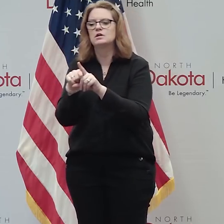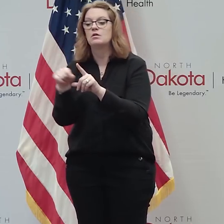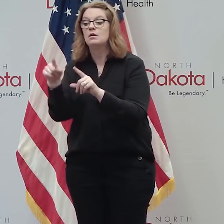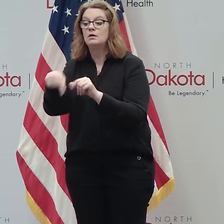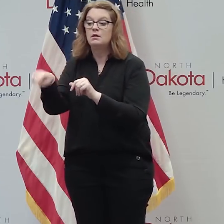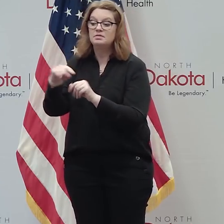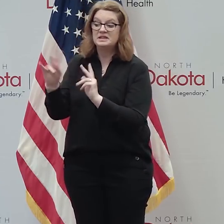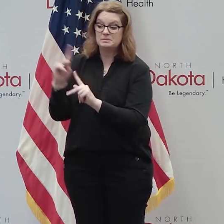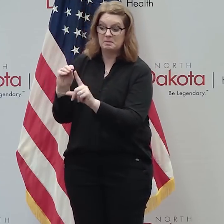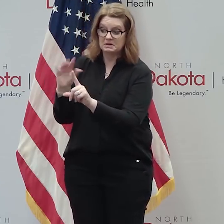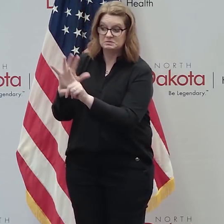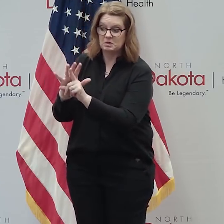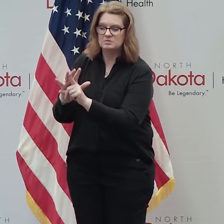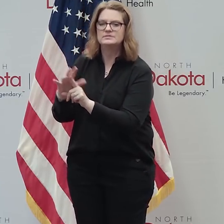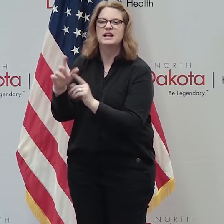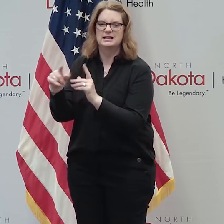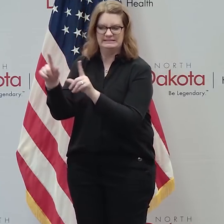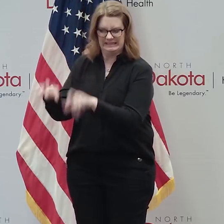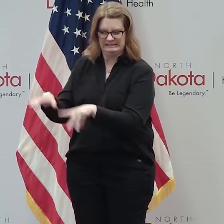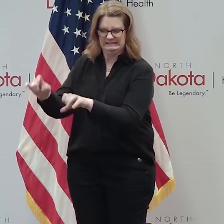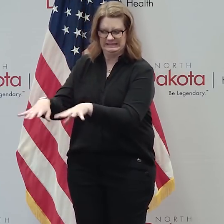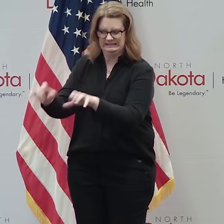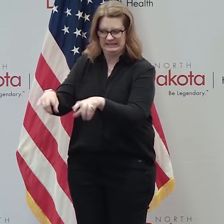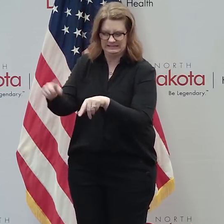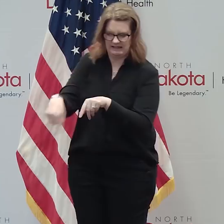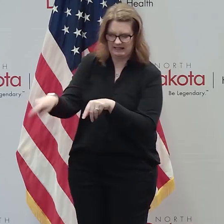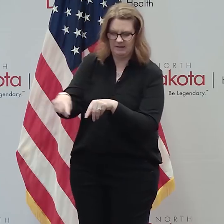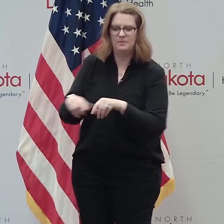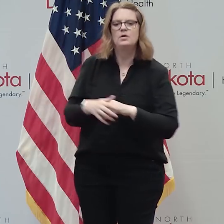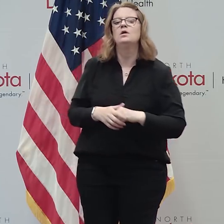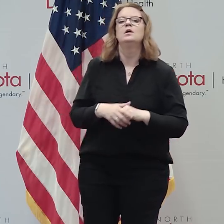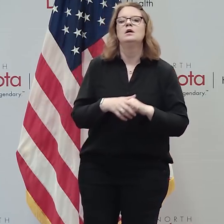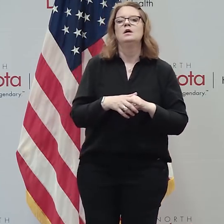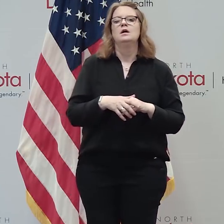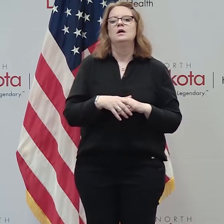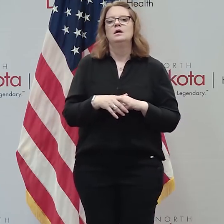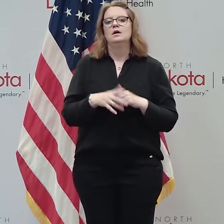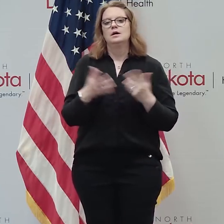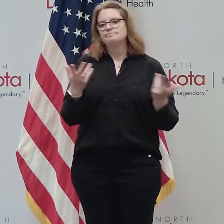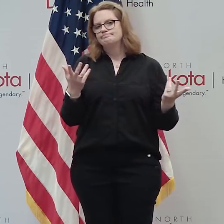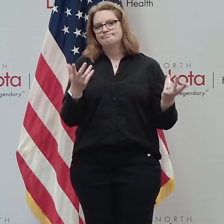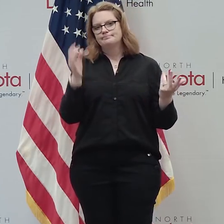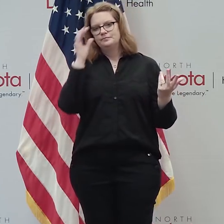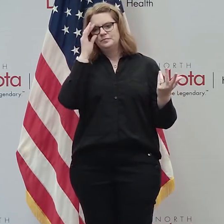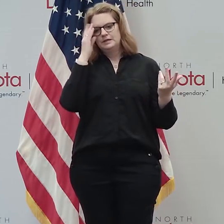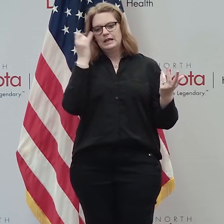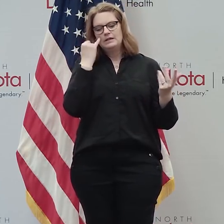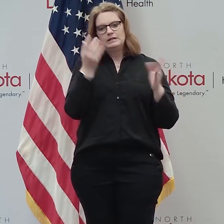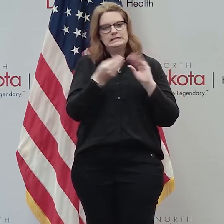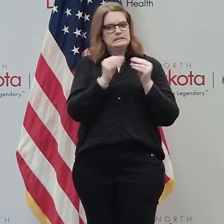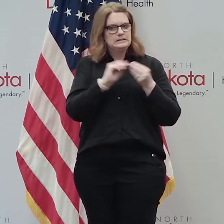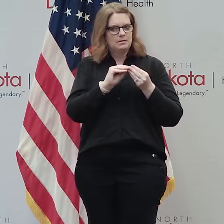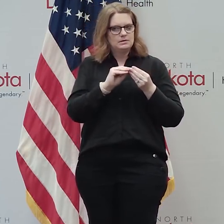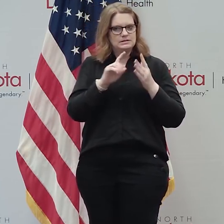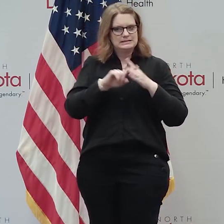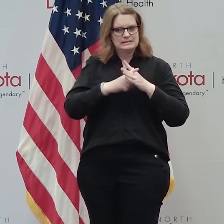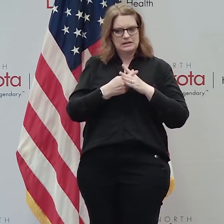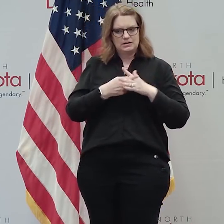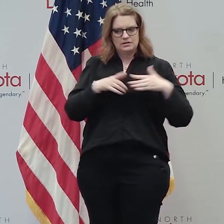really pleased at the direction that this is going. But again, we won't be alarmed if we see these numbers start to